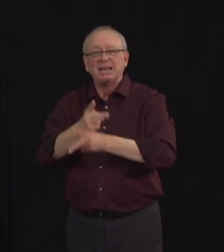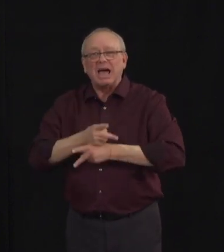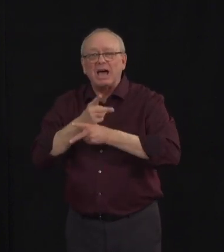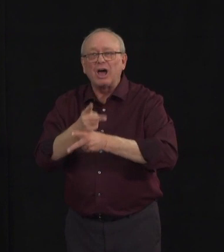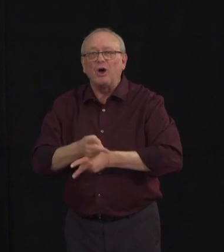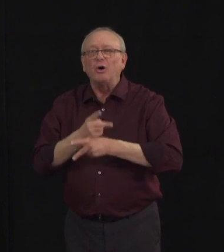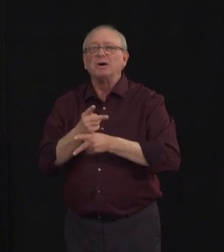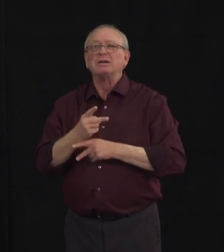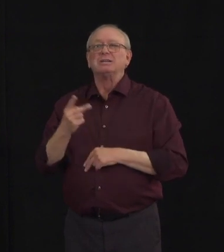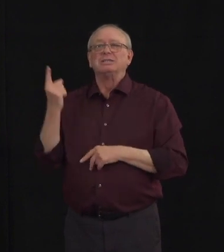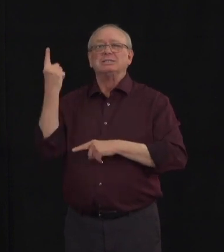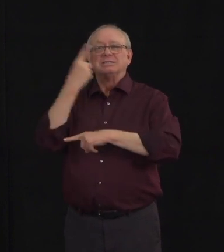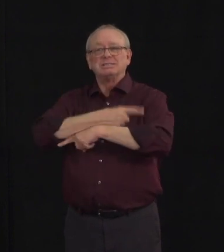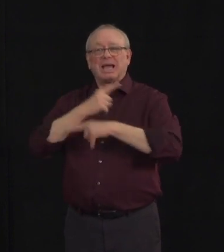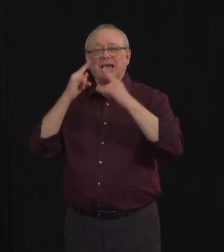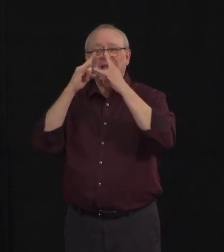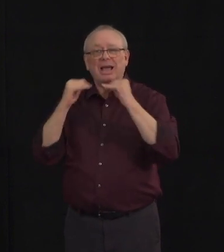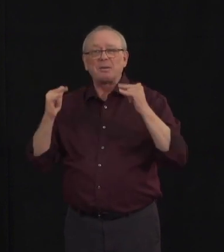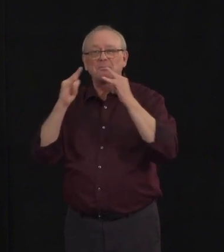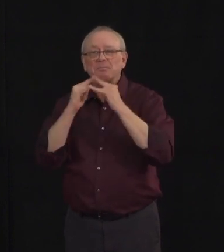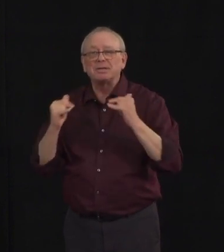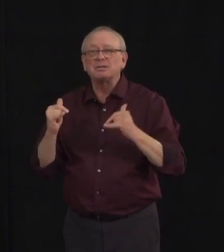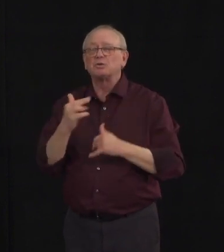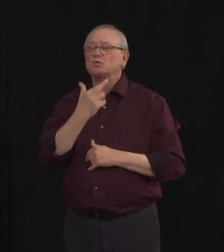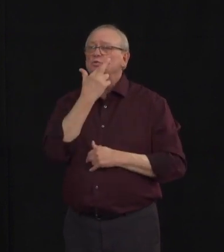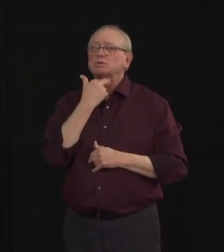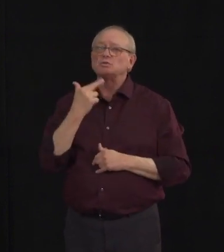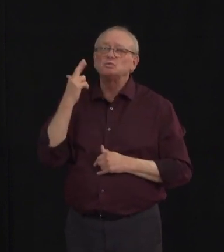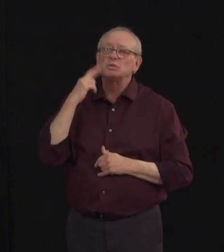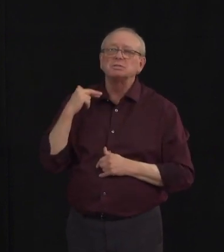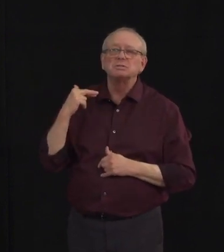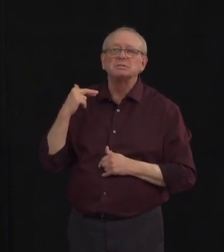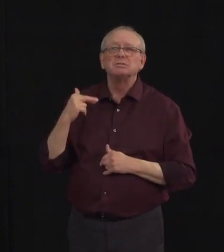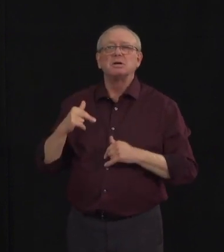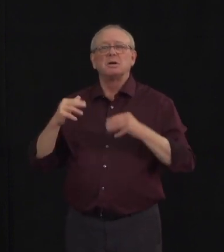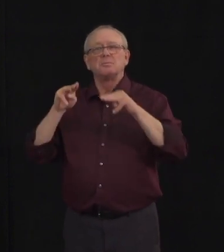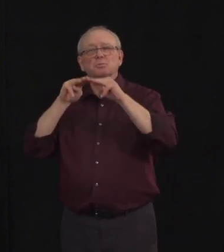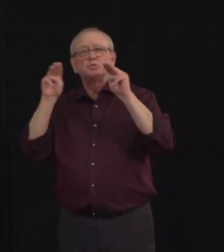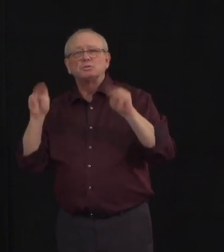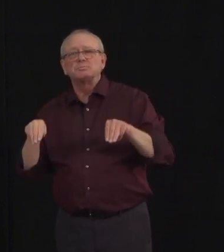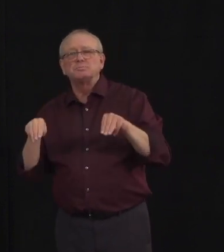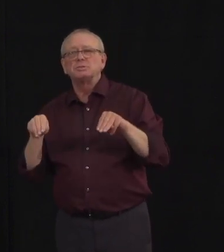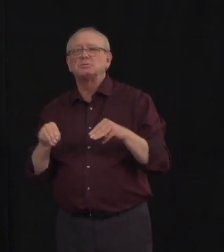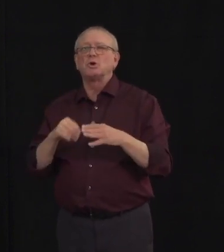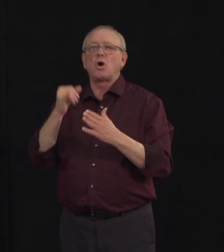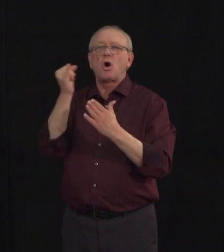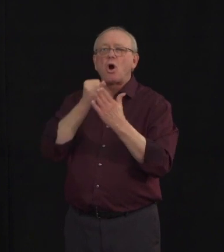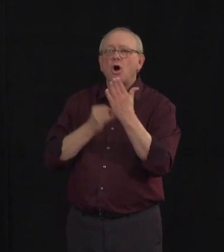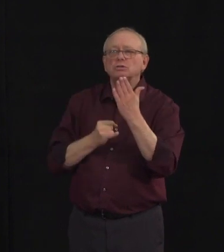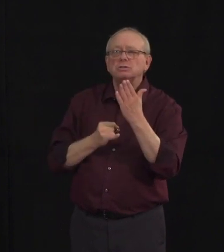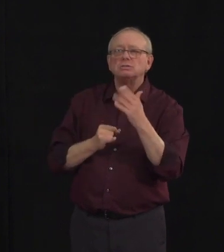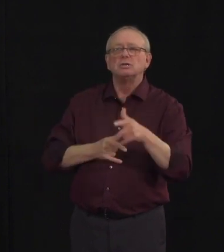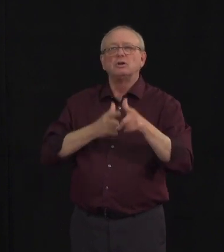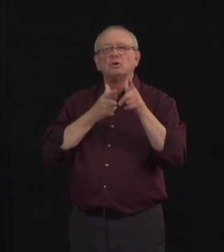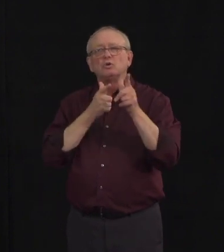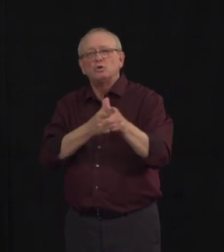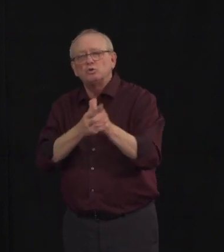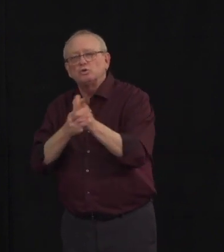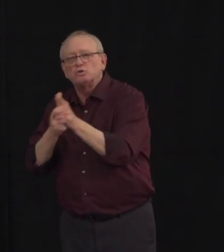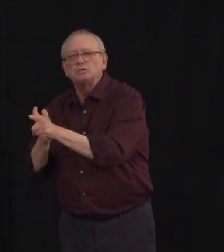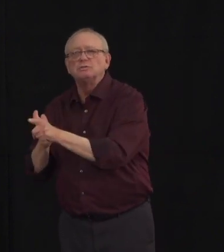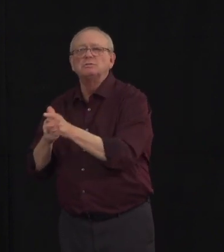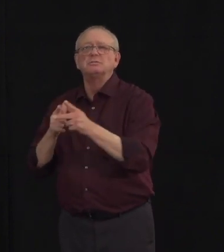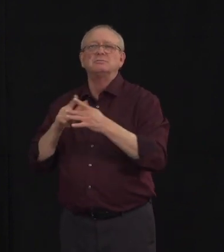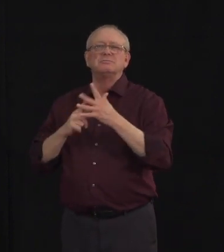galleries, outdoor shooting ranges, and more. This website will also provide businesses with a platform to ask questions.